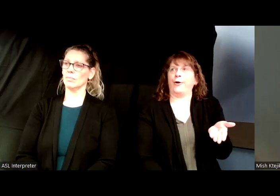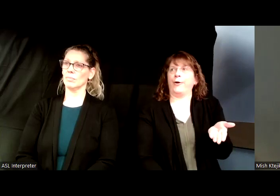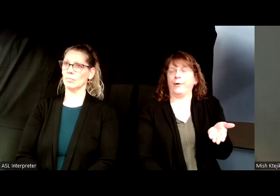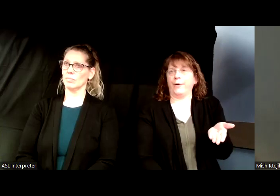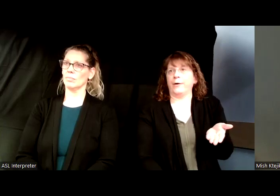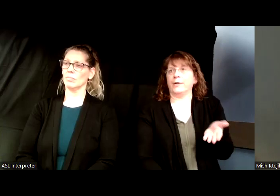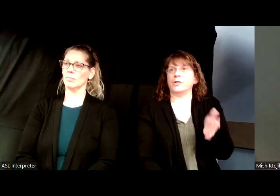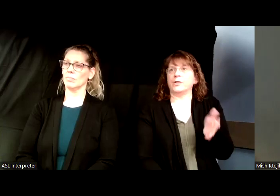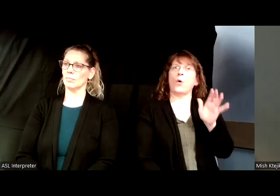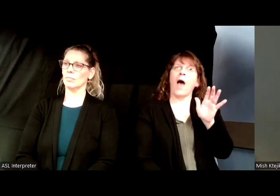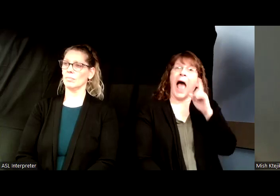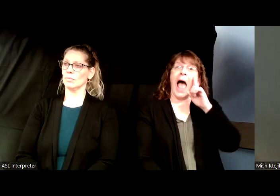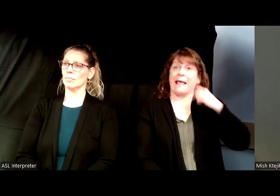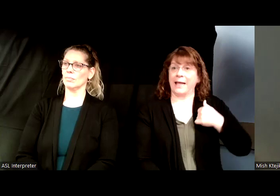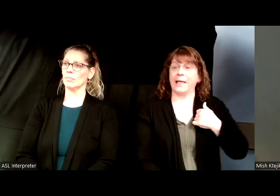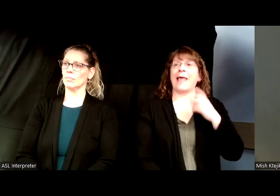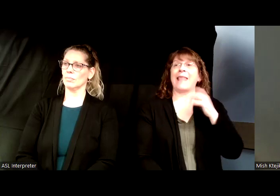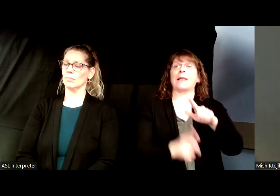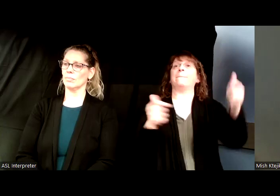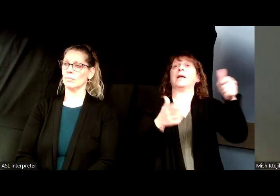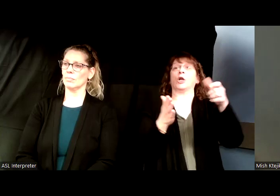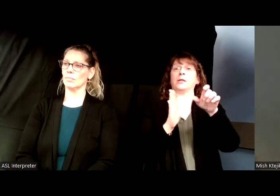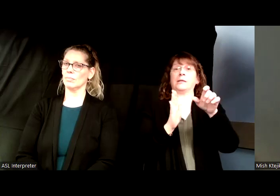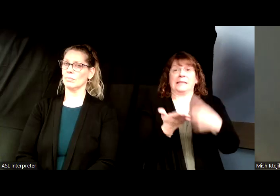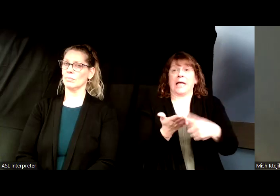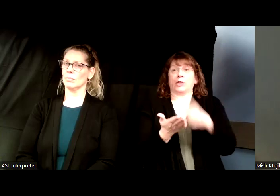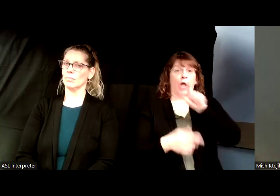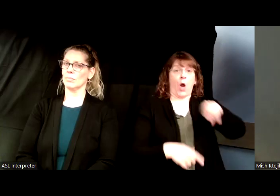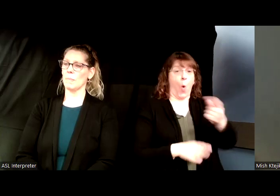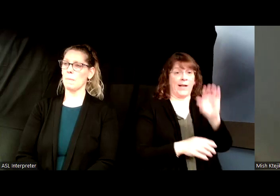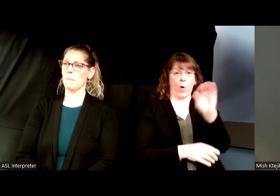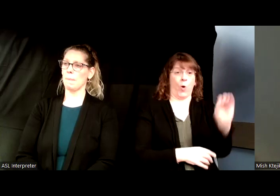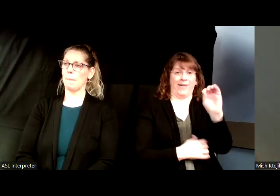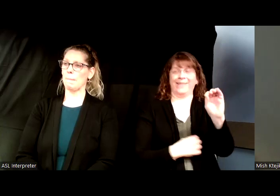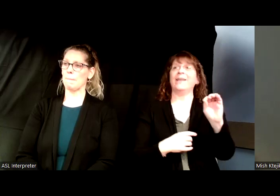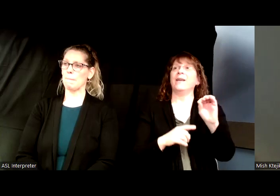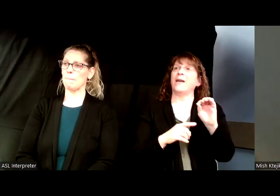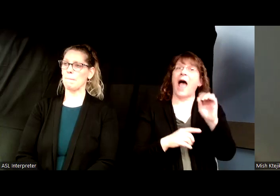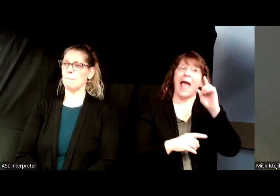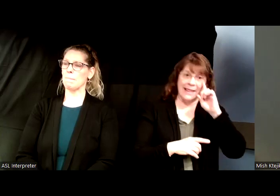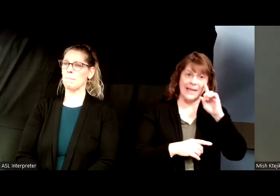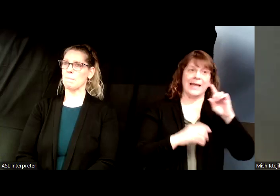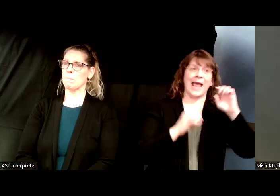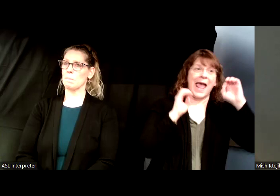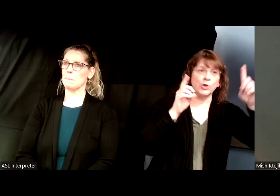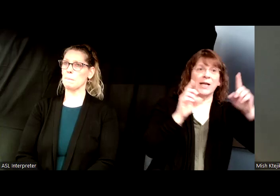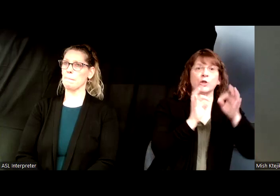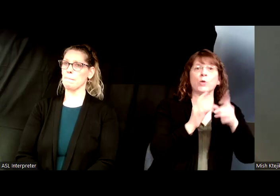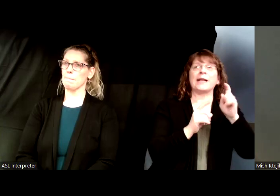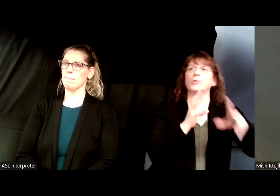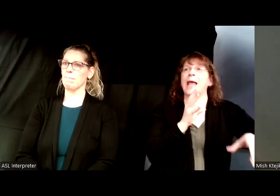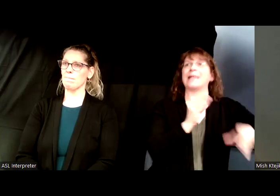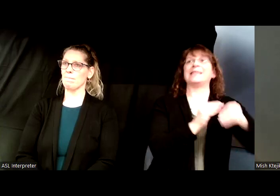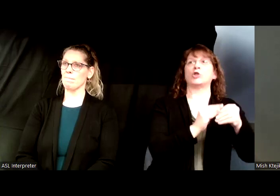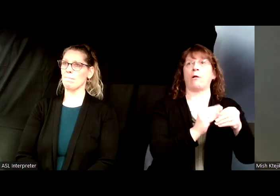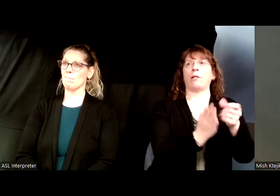left there. So I think, honestly, we need something, This is a